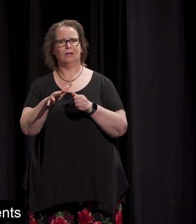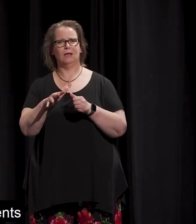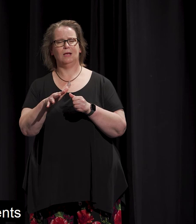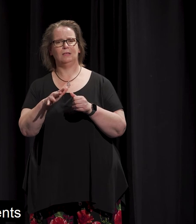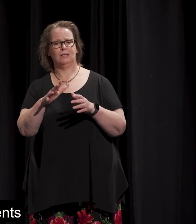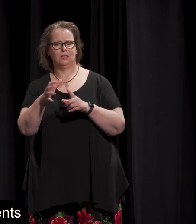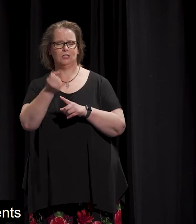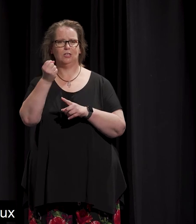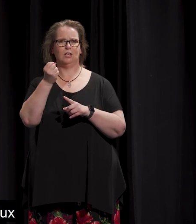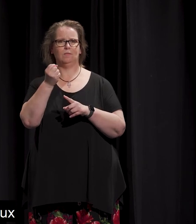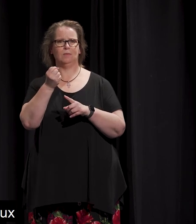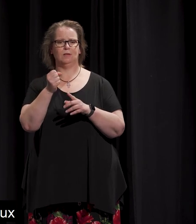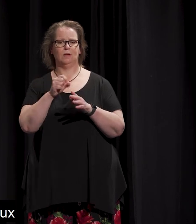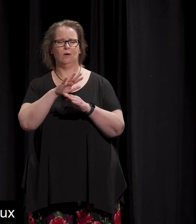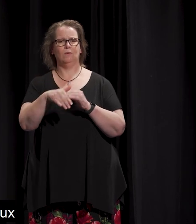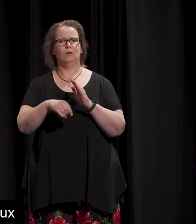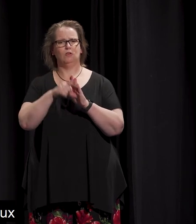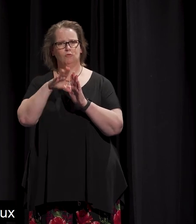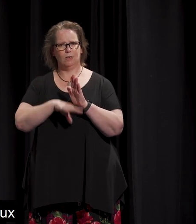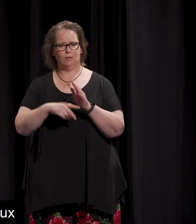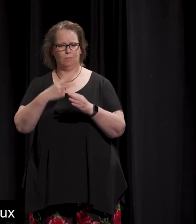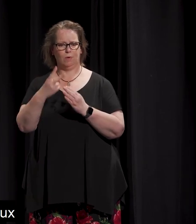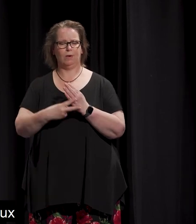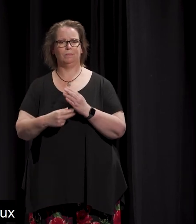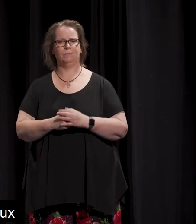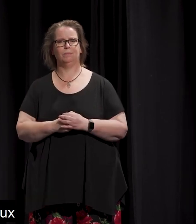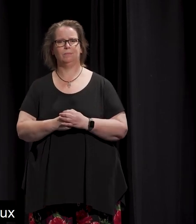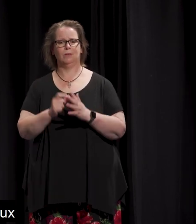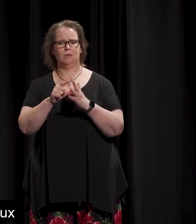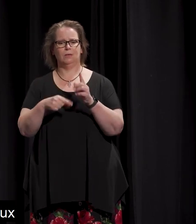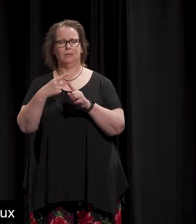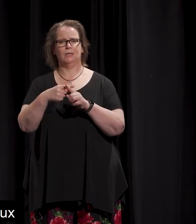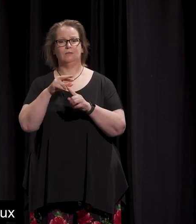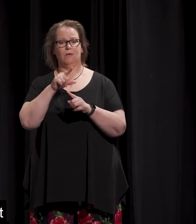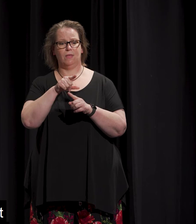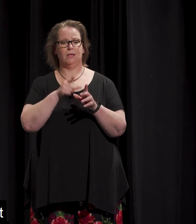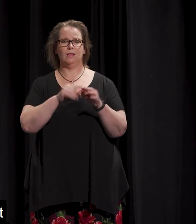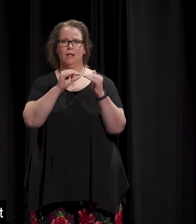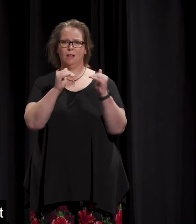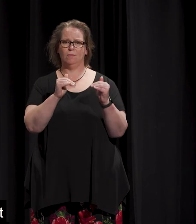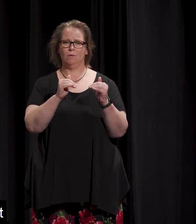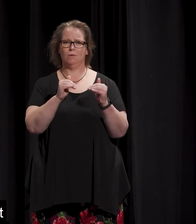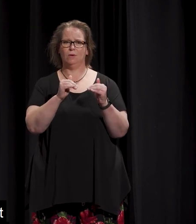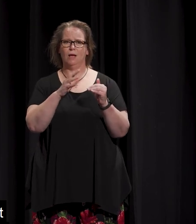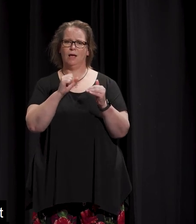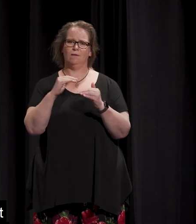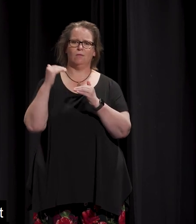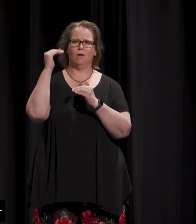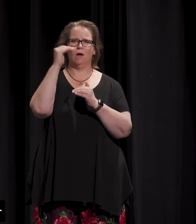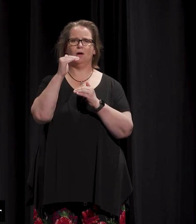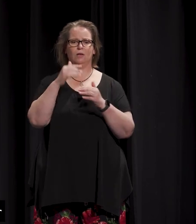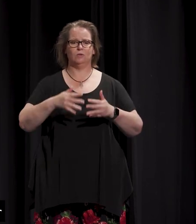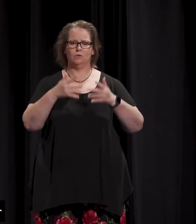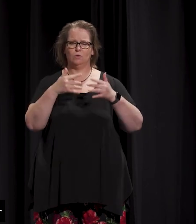across all elements of the curriculum program. The Dux of the year level has been attributed with the highest average score across